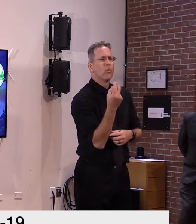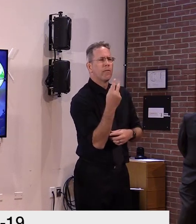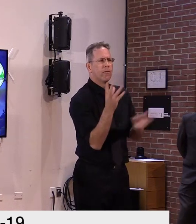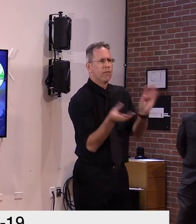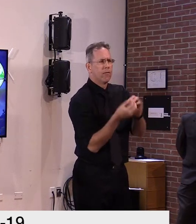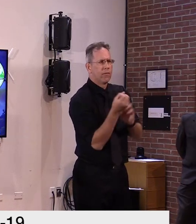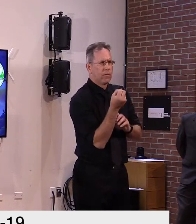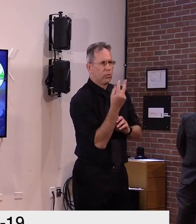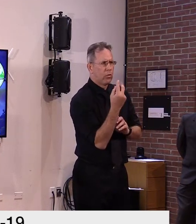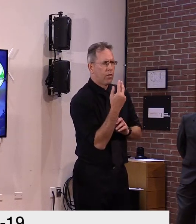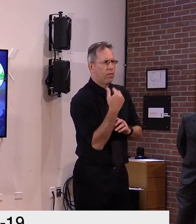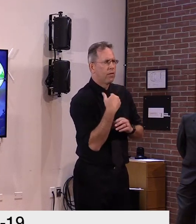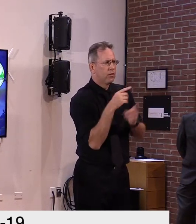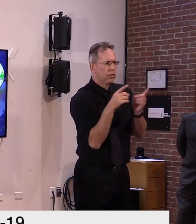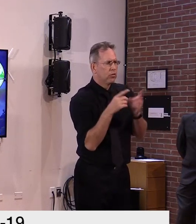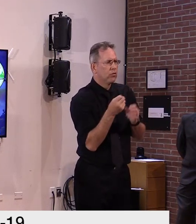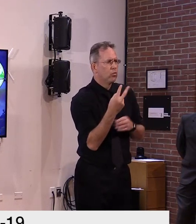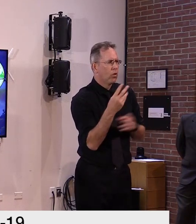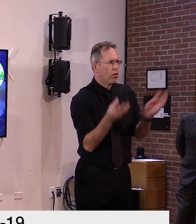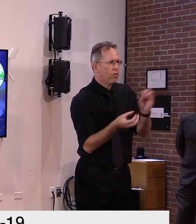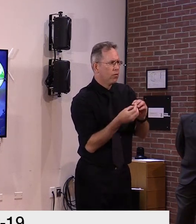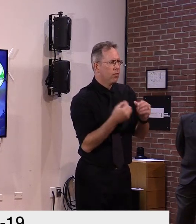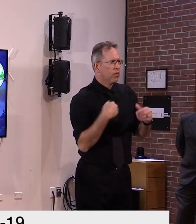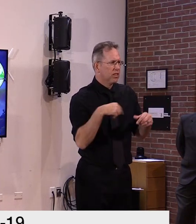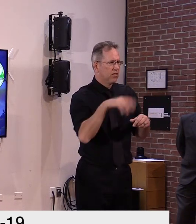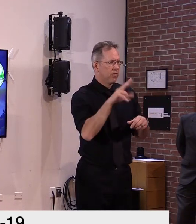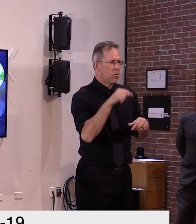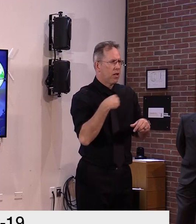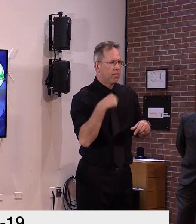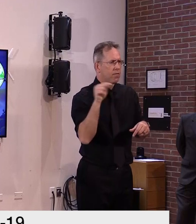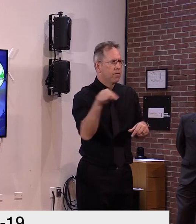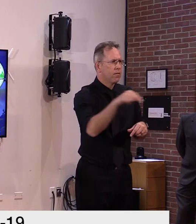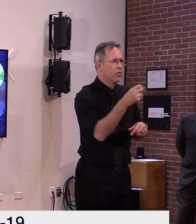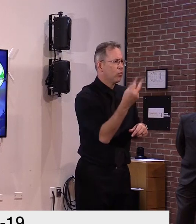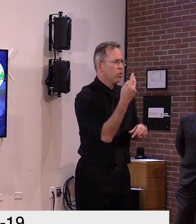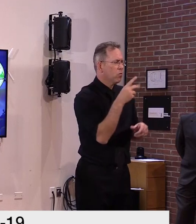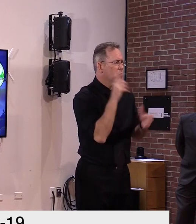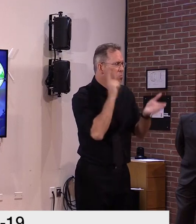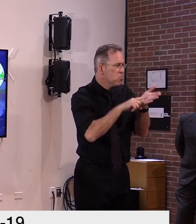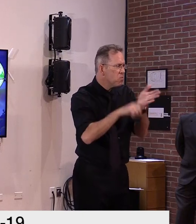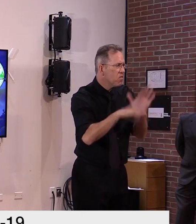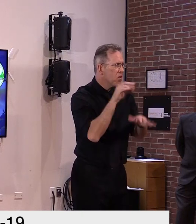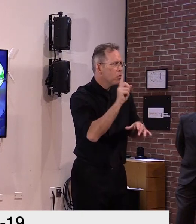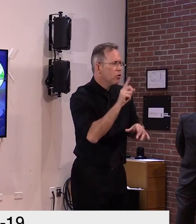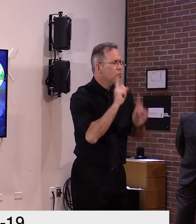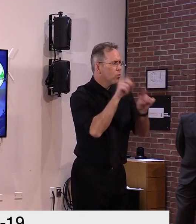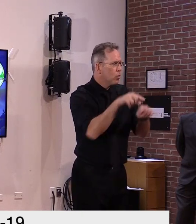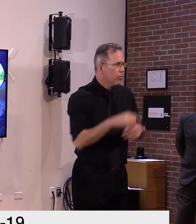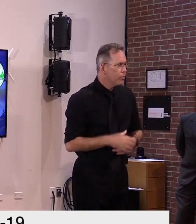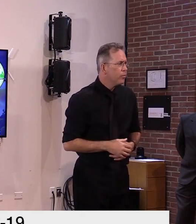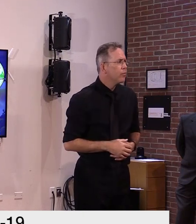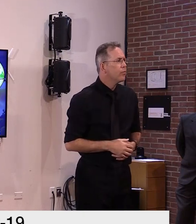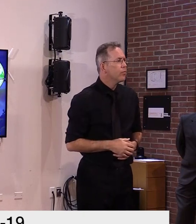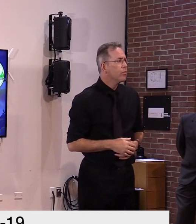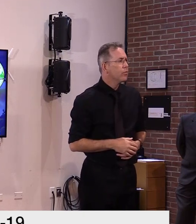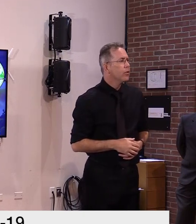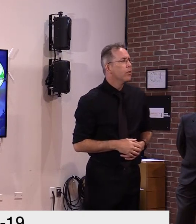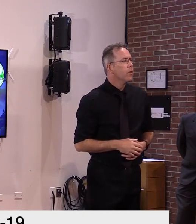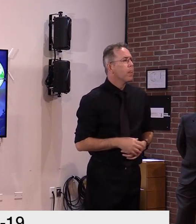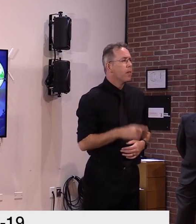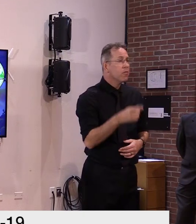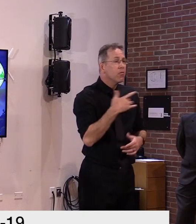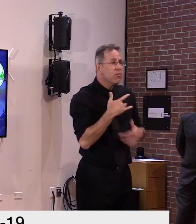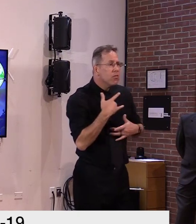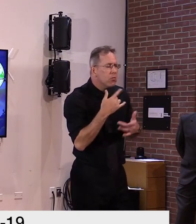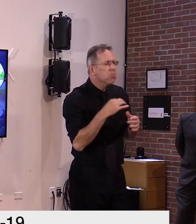So I would ask the listener who's concerned to just go to our website,